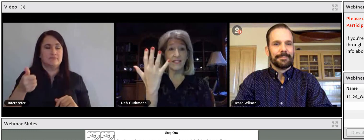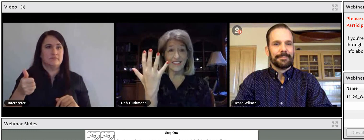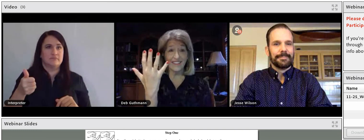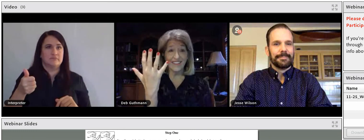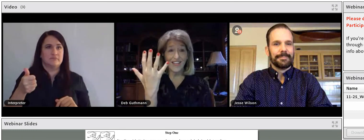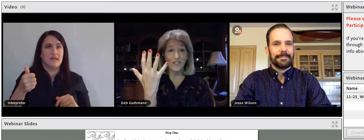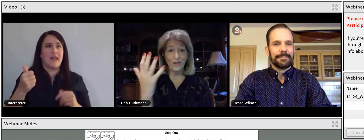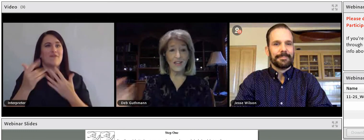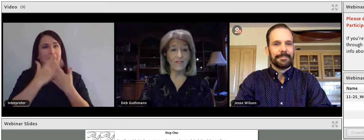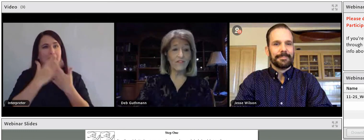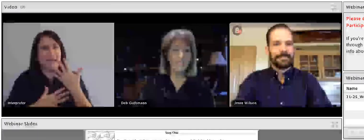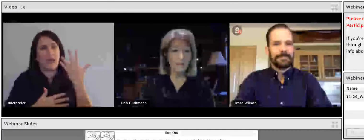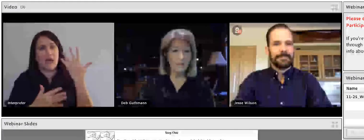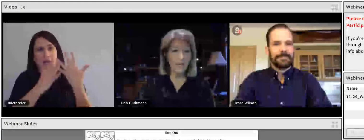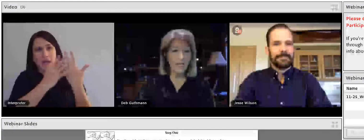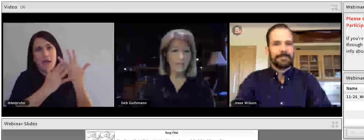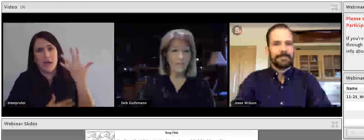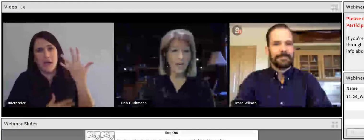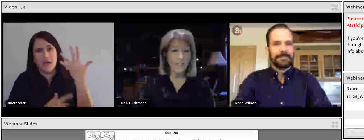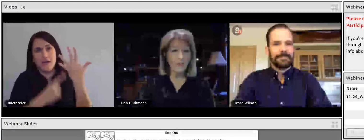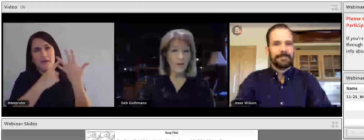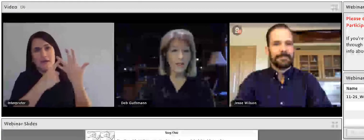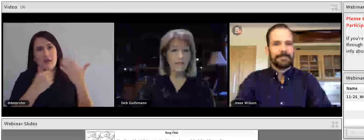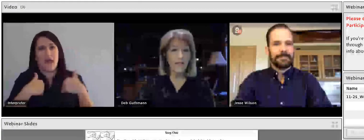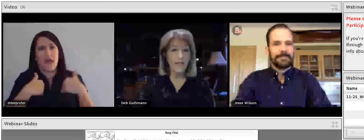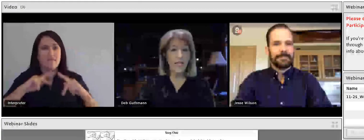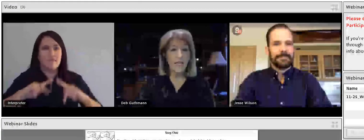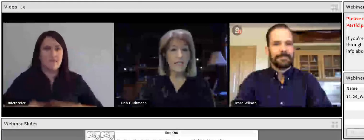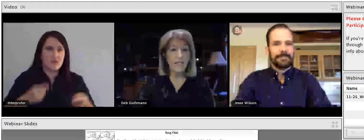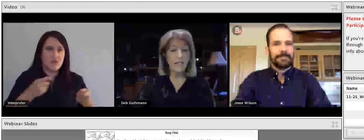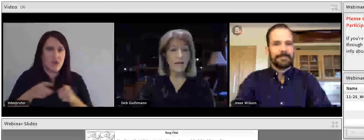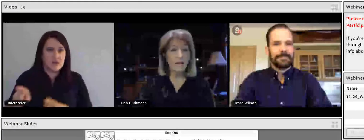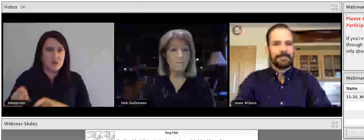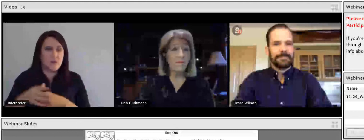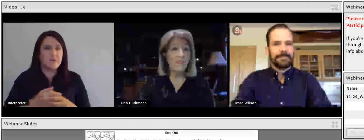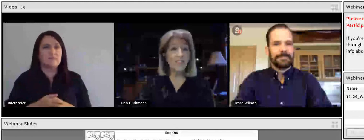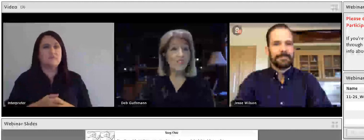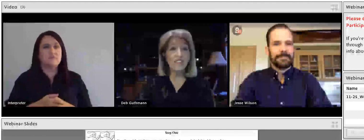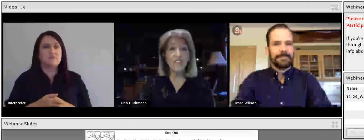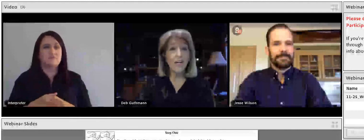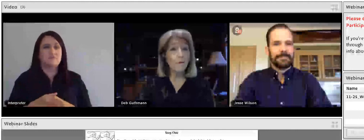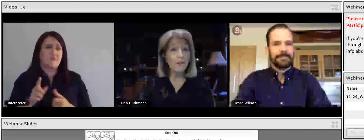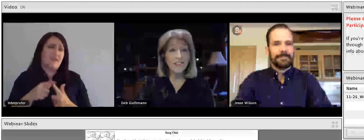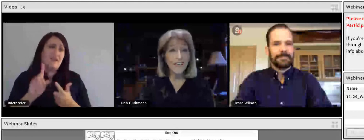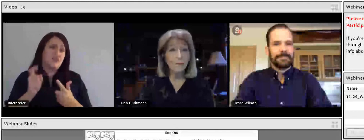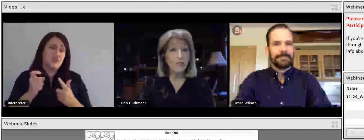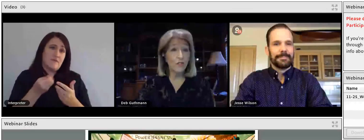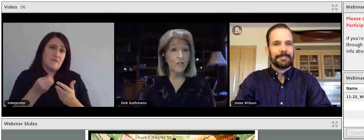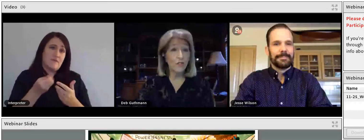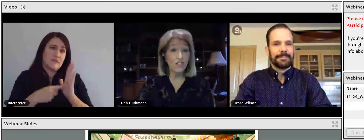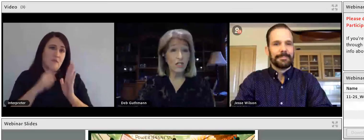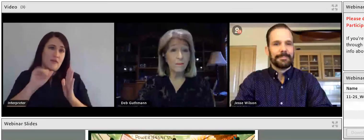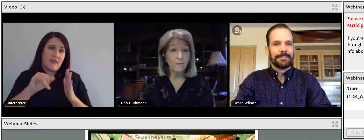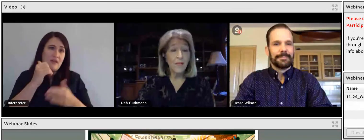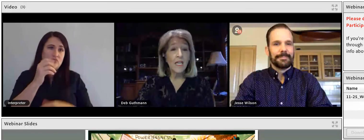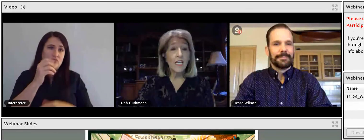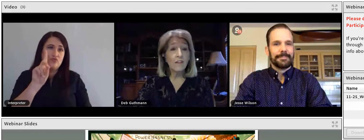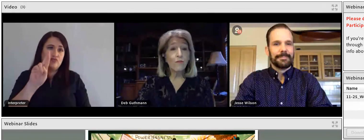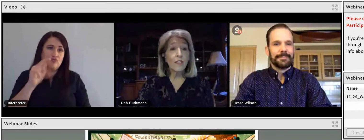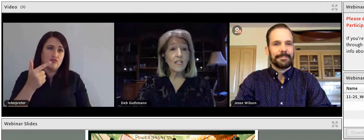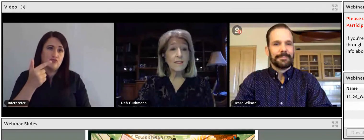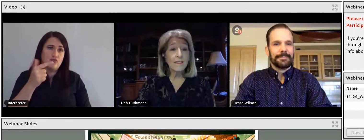obviously, they're bleeding, so they have a physical kind of consequence, and that's just a couple examples of the drug